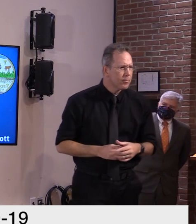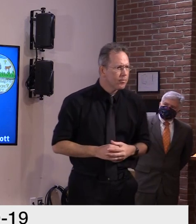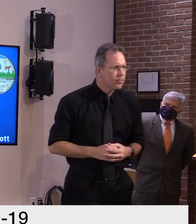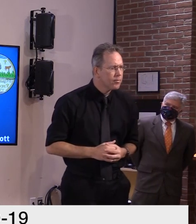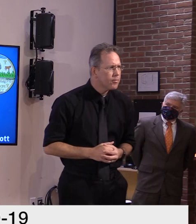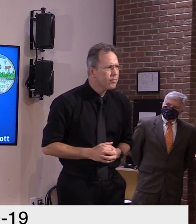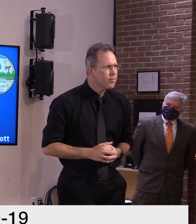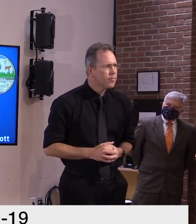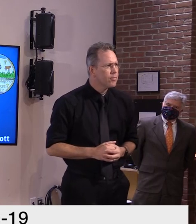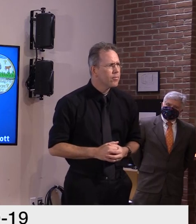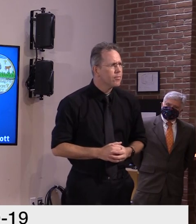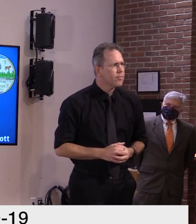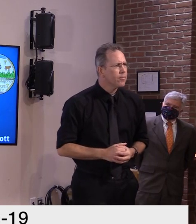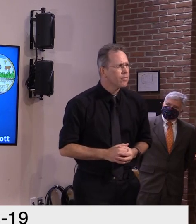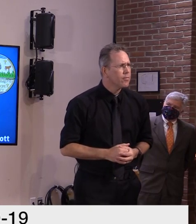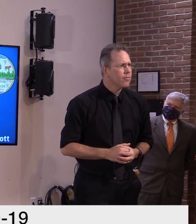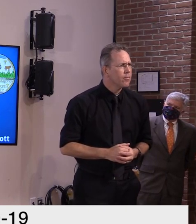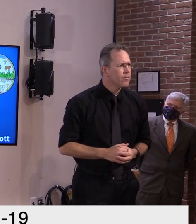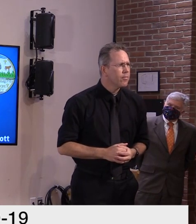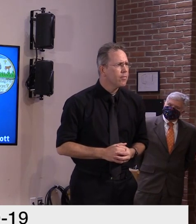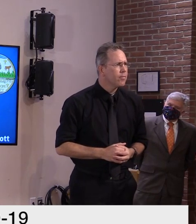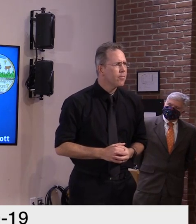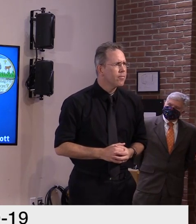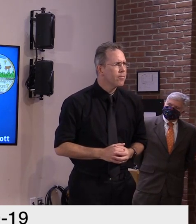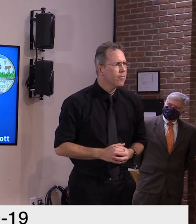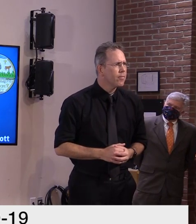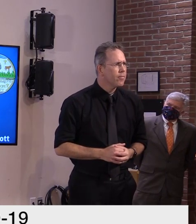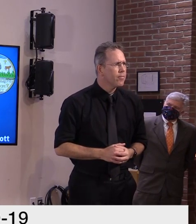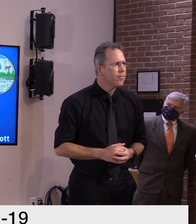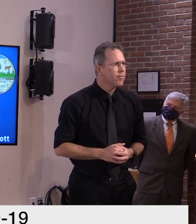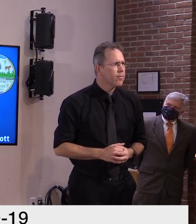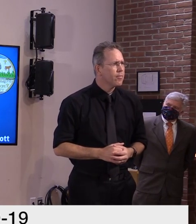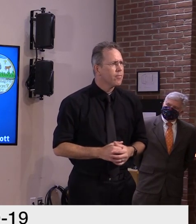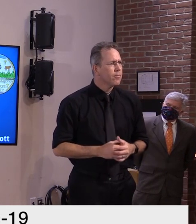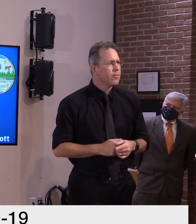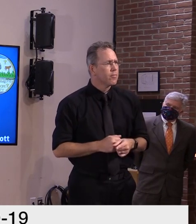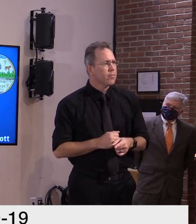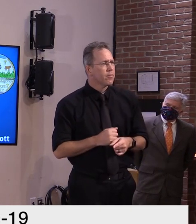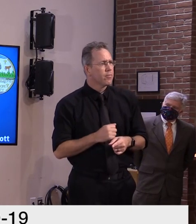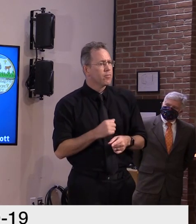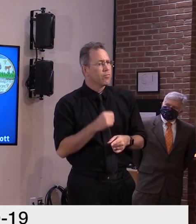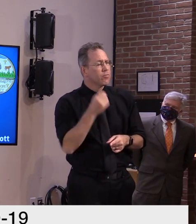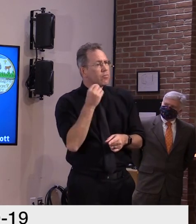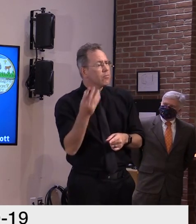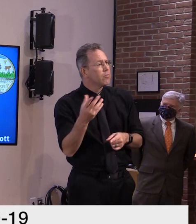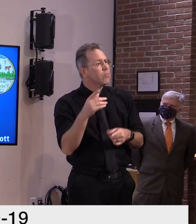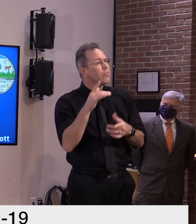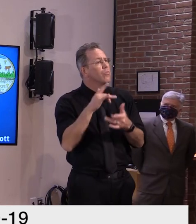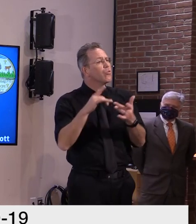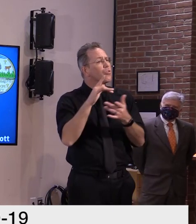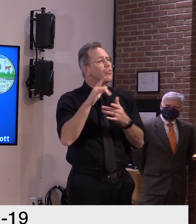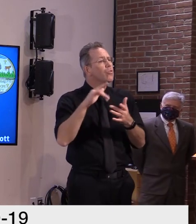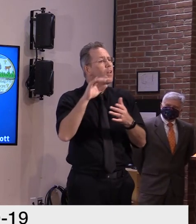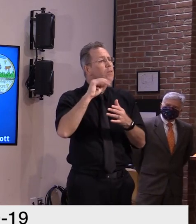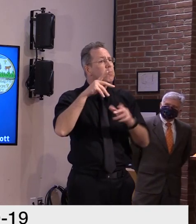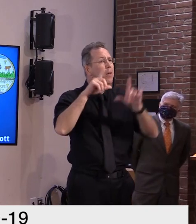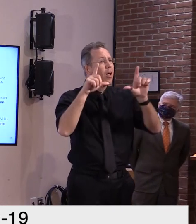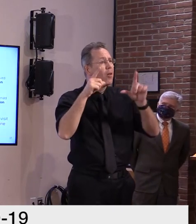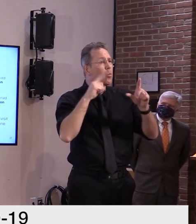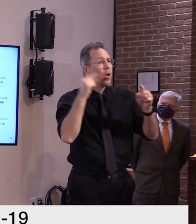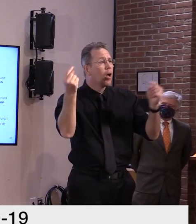static. So that might be the full answer, but just a quick, just to your point about the question of the travel map this